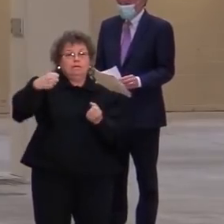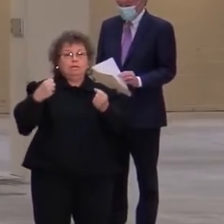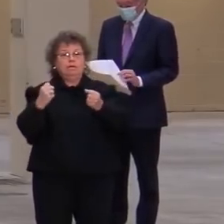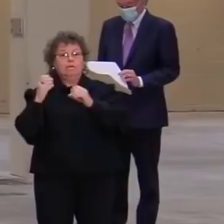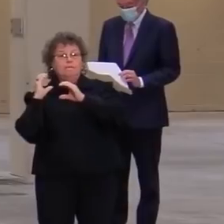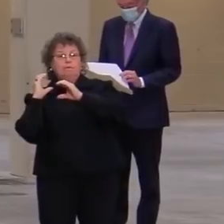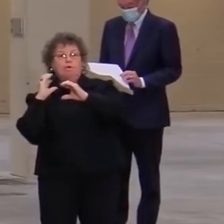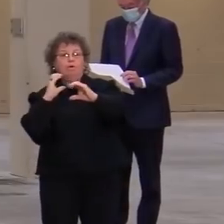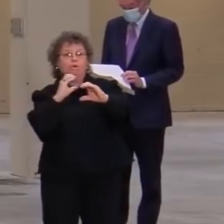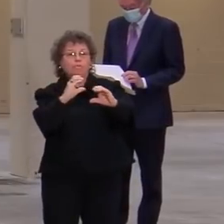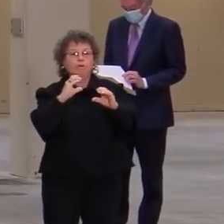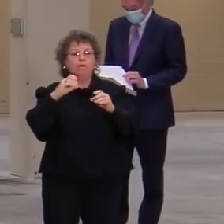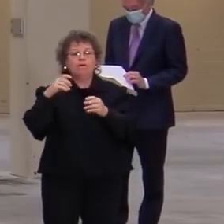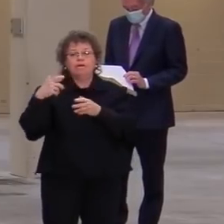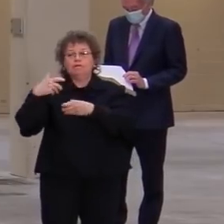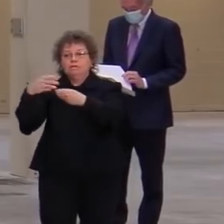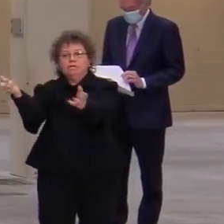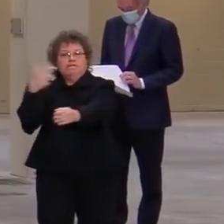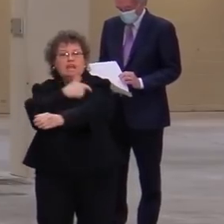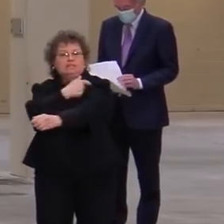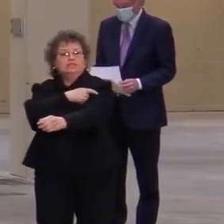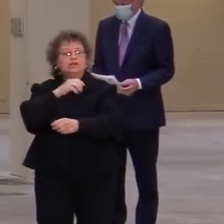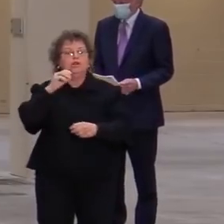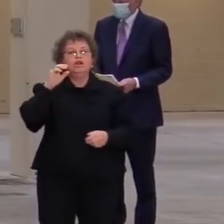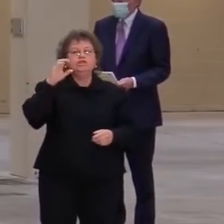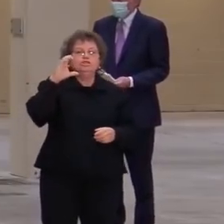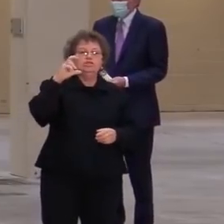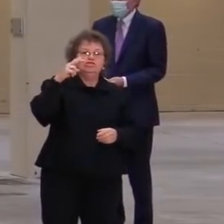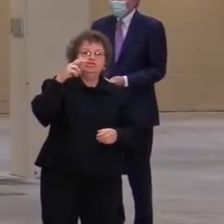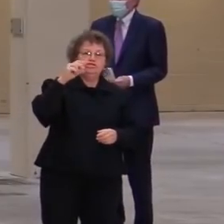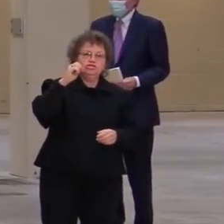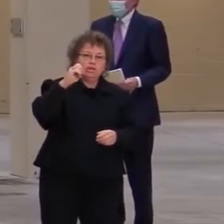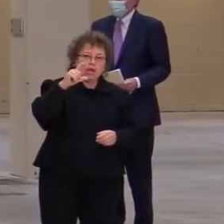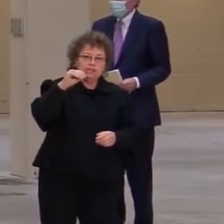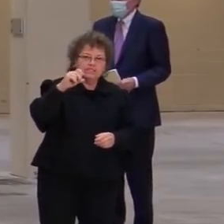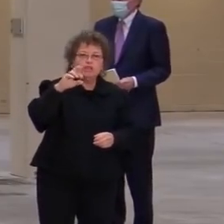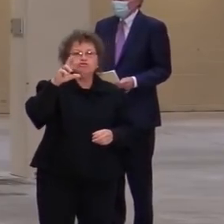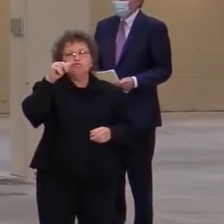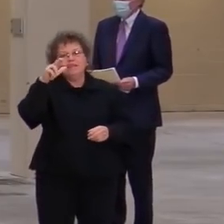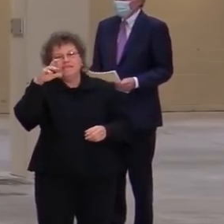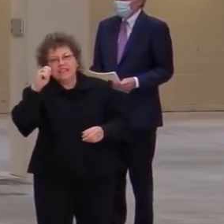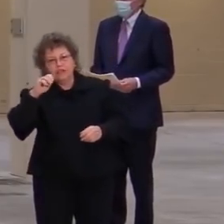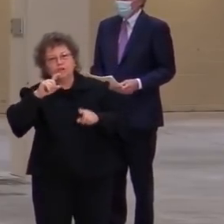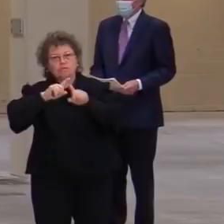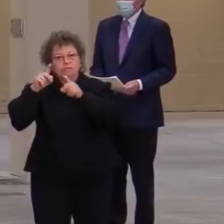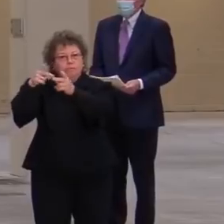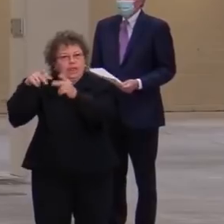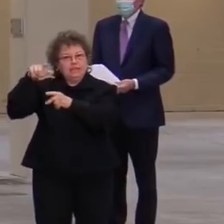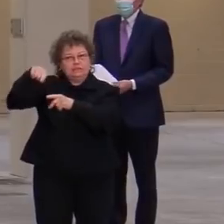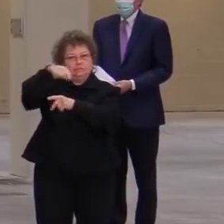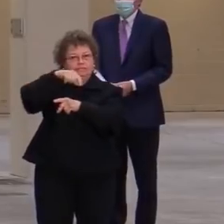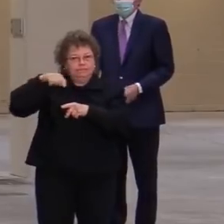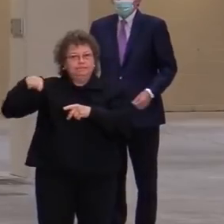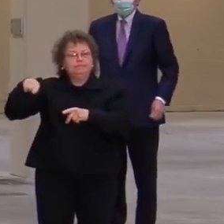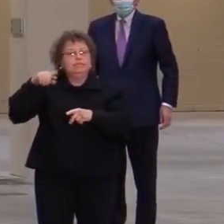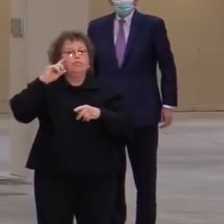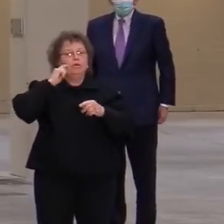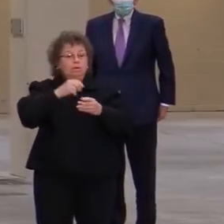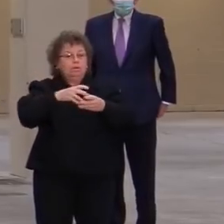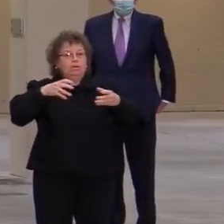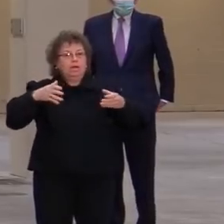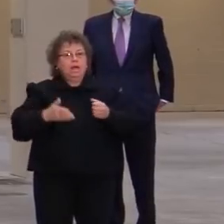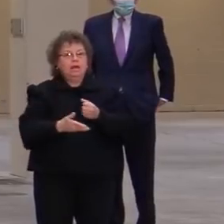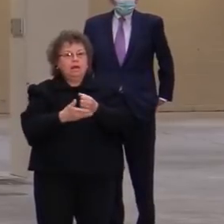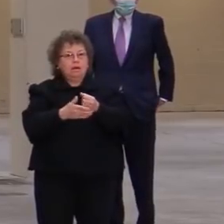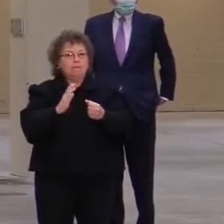Boston, Chelsea, and Revere. We'll have more to share on that program soon. The expansion will also help our administration